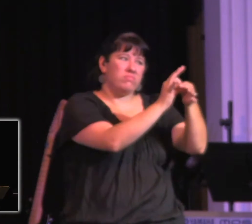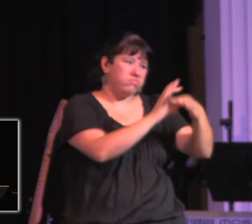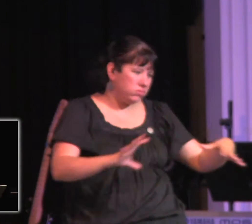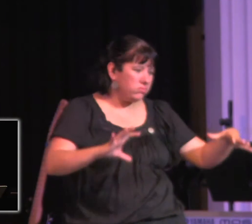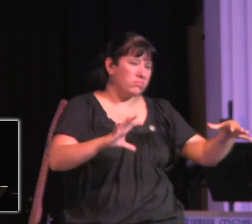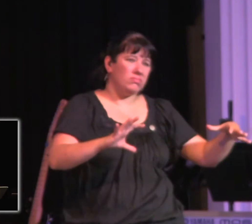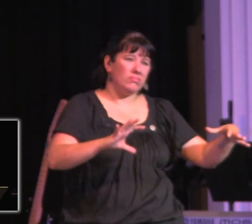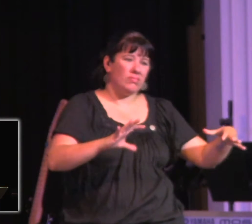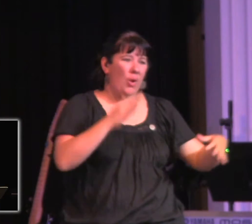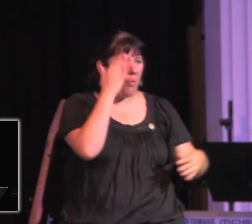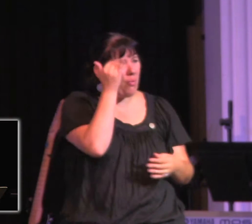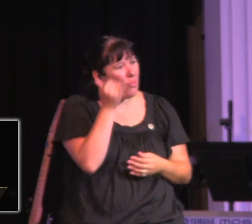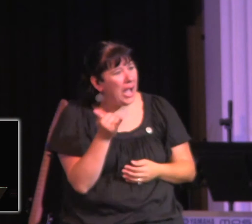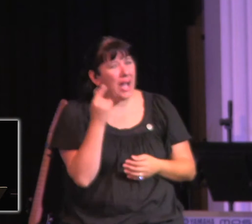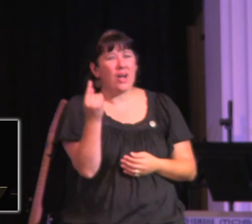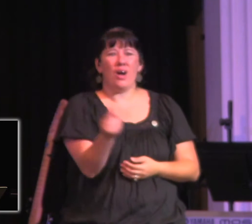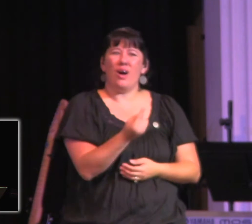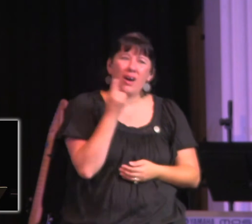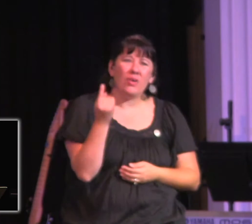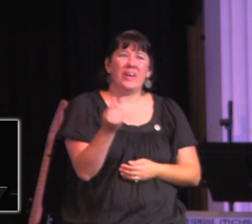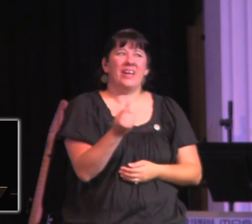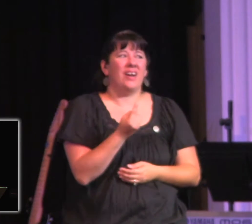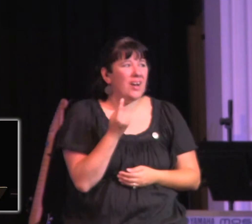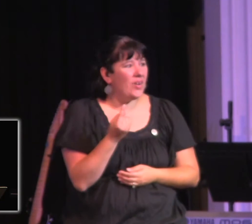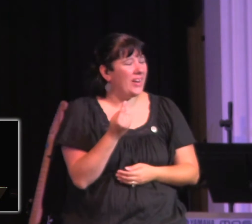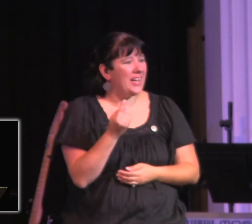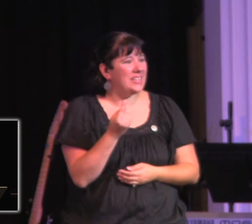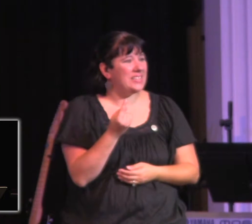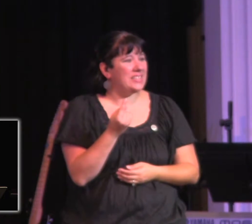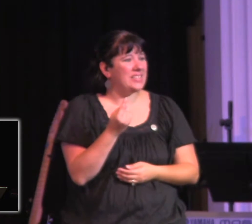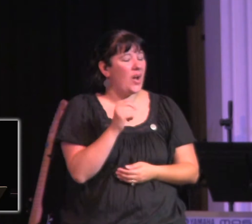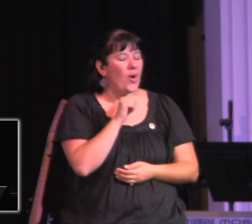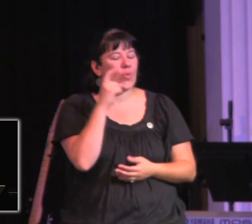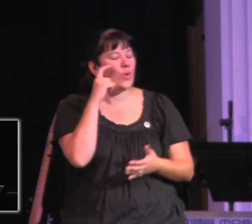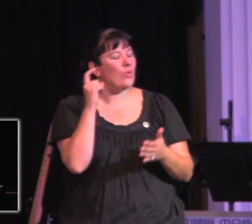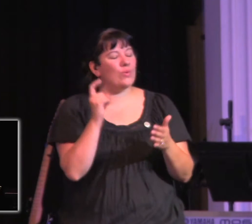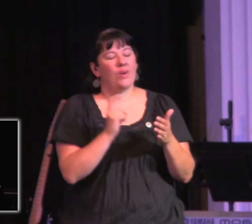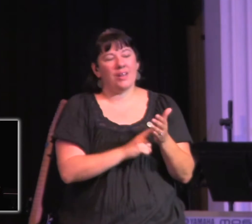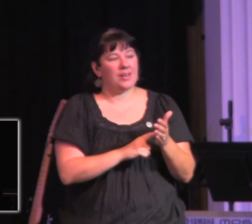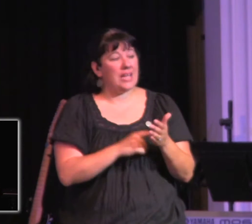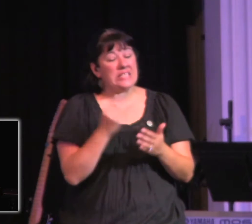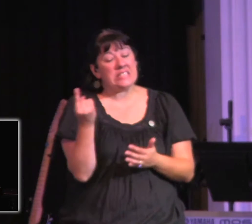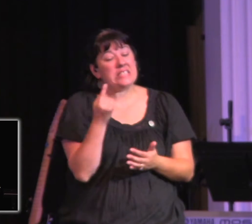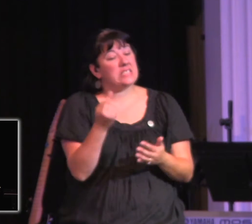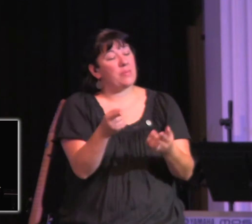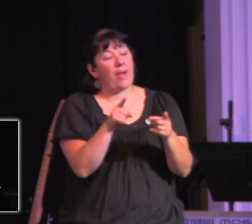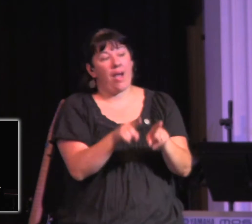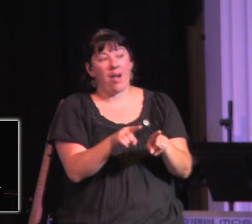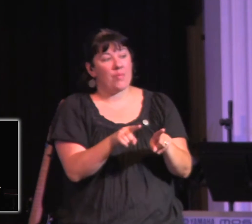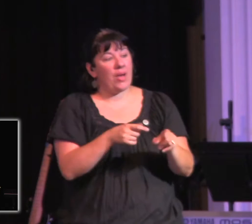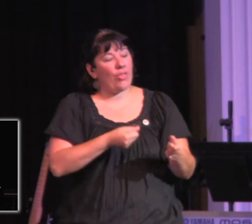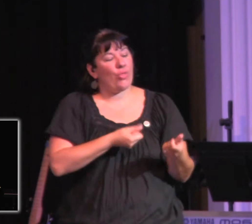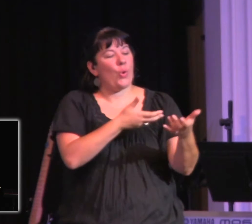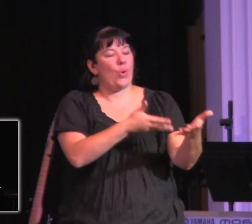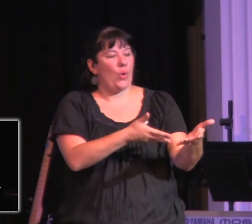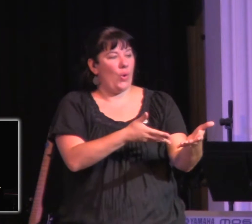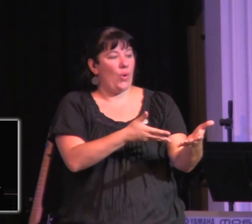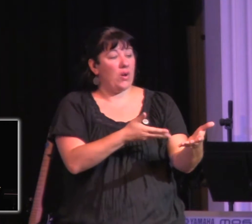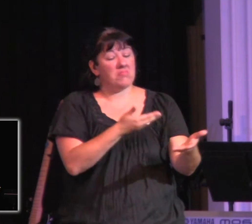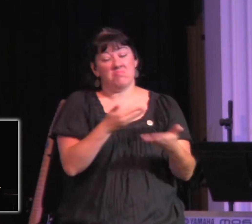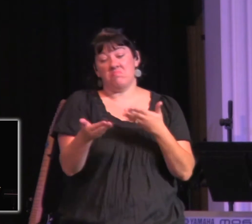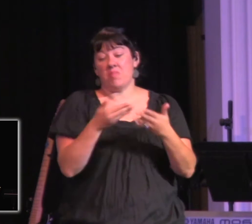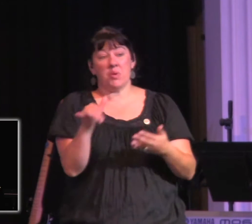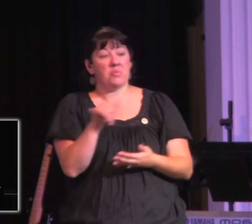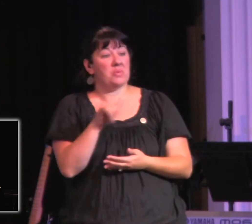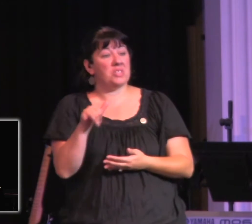that we've experienced somewhere in life that has left a residual in our life. And like the man at the gate, we might not even know